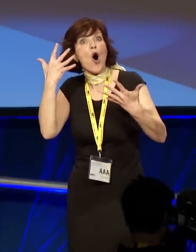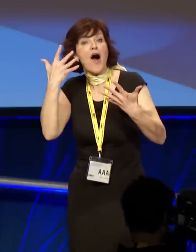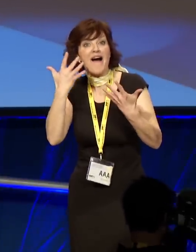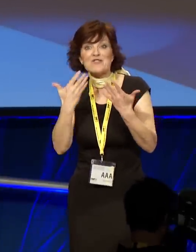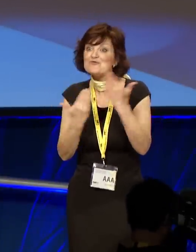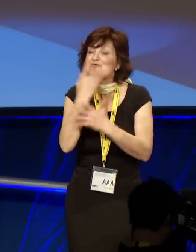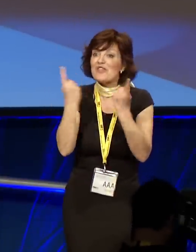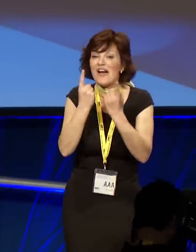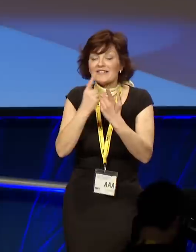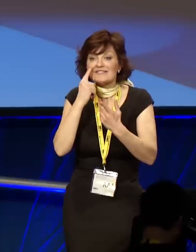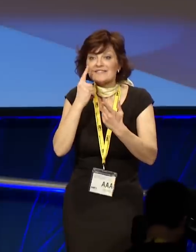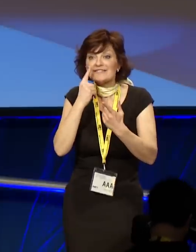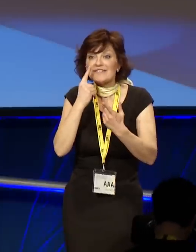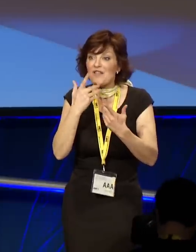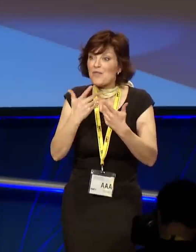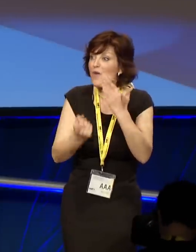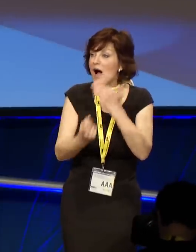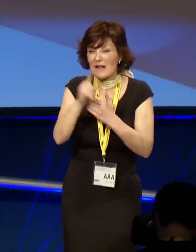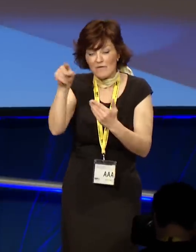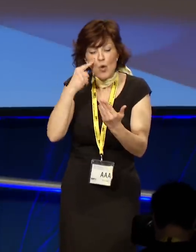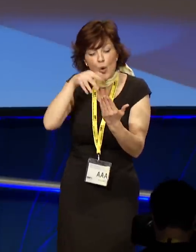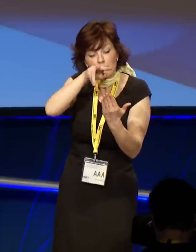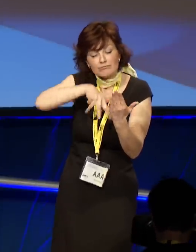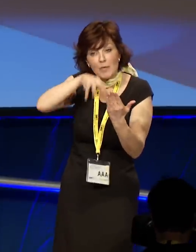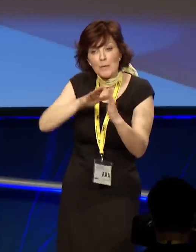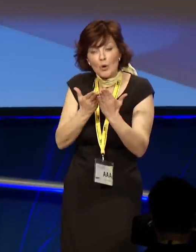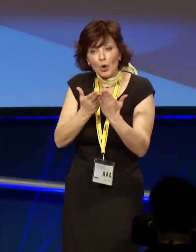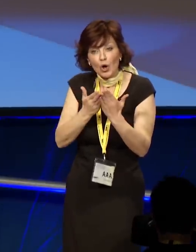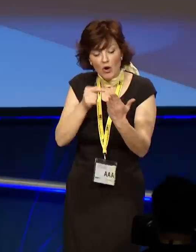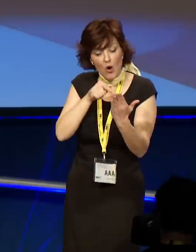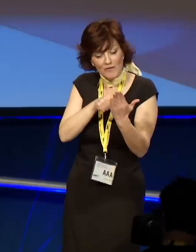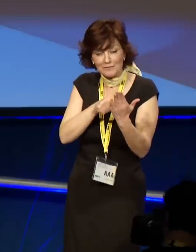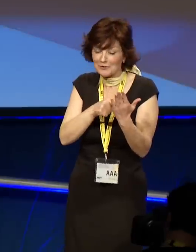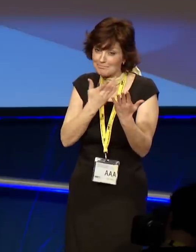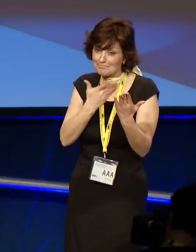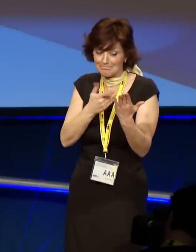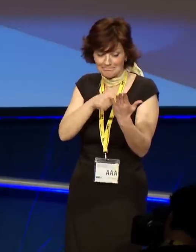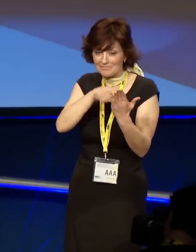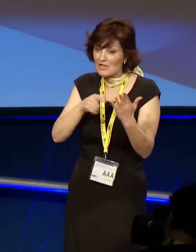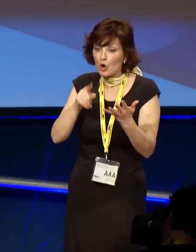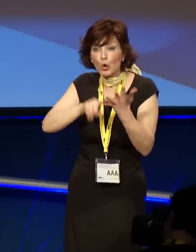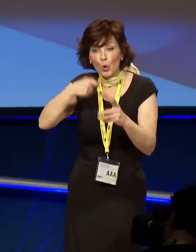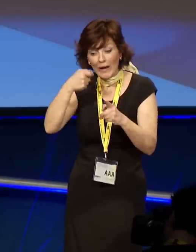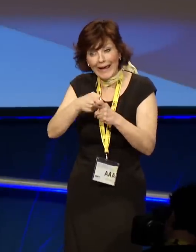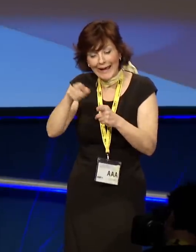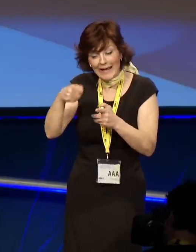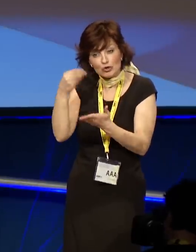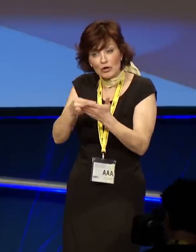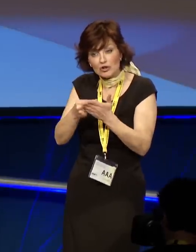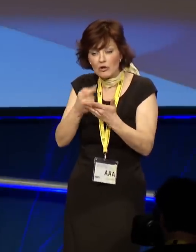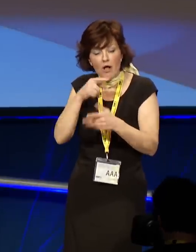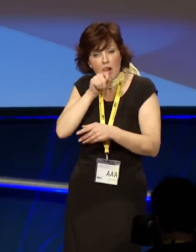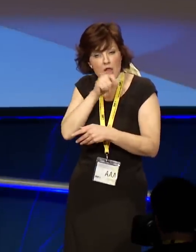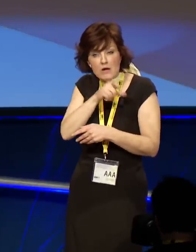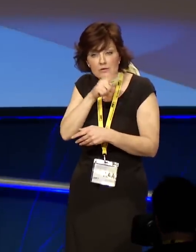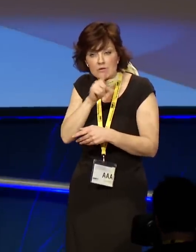actually reveals in details the extent of the perfidy of the United Kingdom Treasury with regard to the leaks about